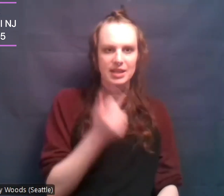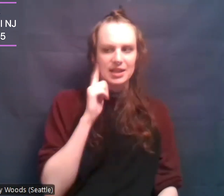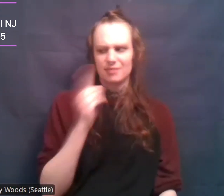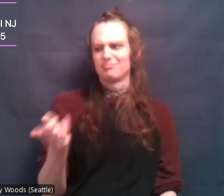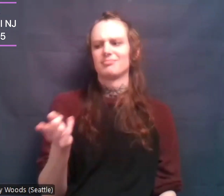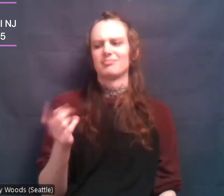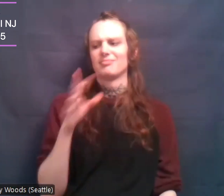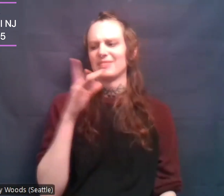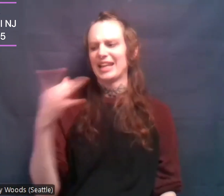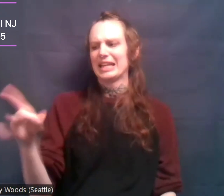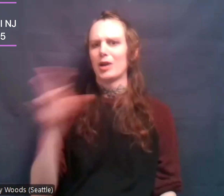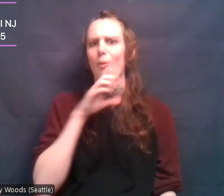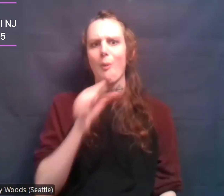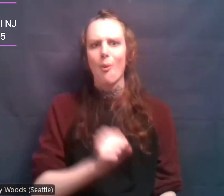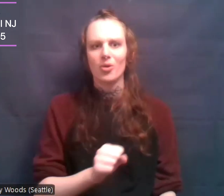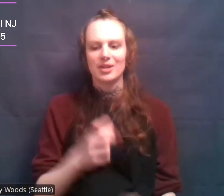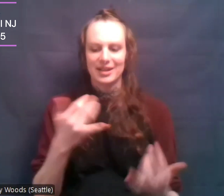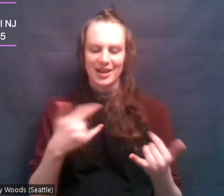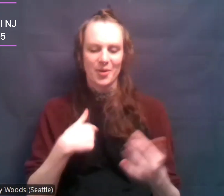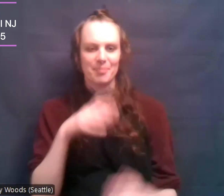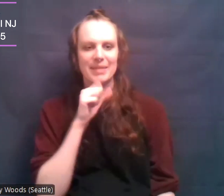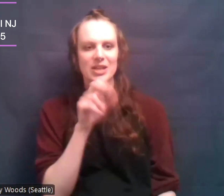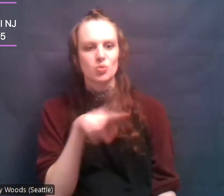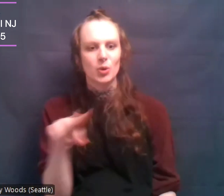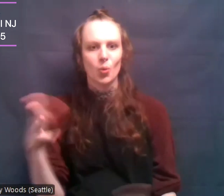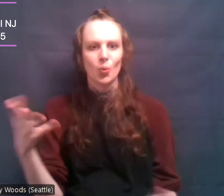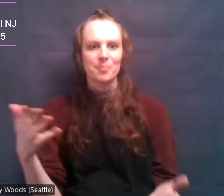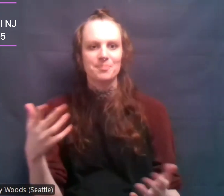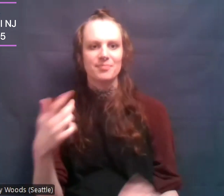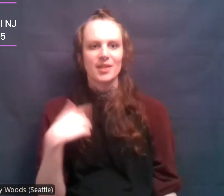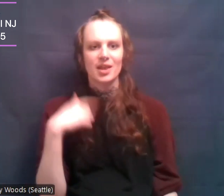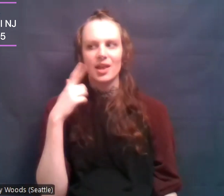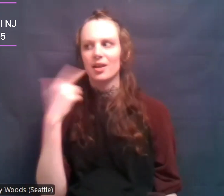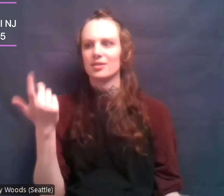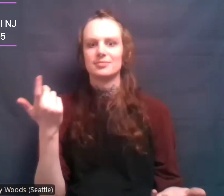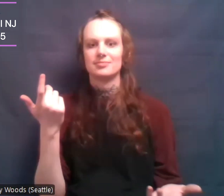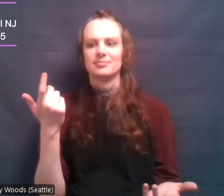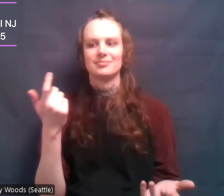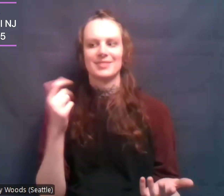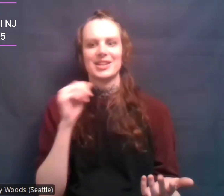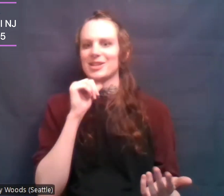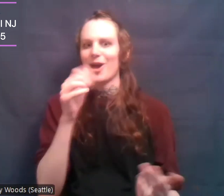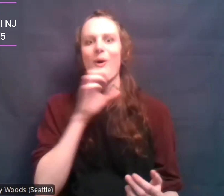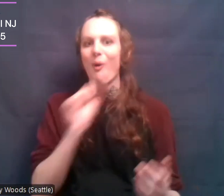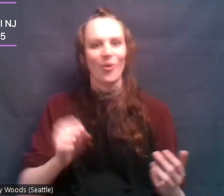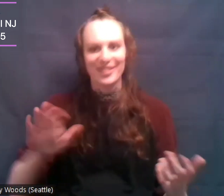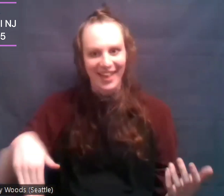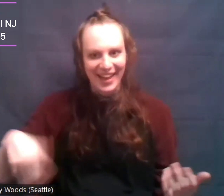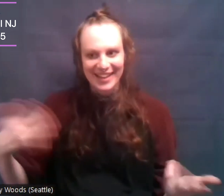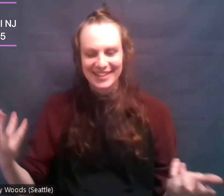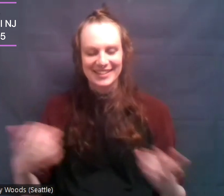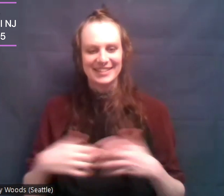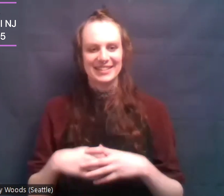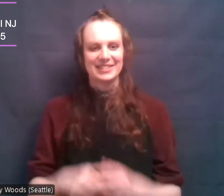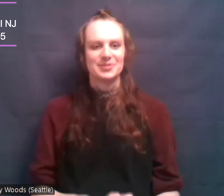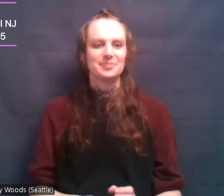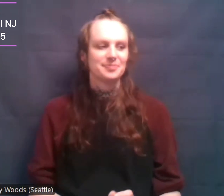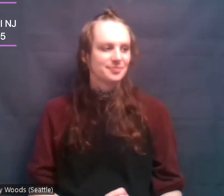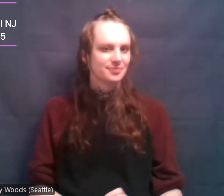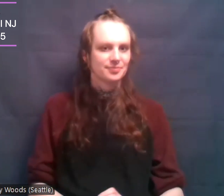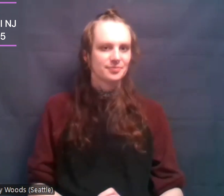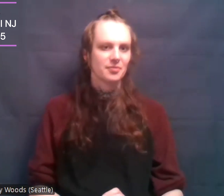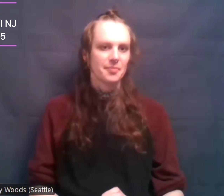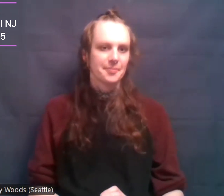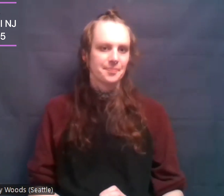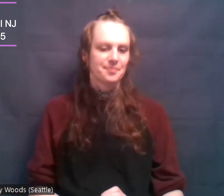now I'm like 22 and I'm like, man, I am not even close to being old. um but like I was like so